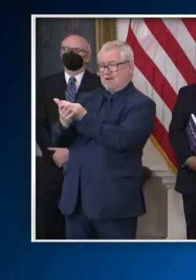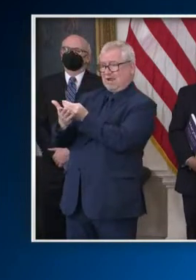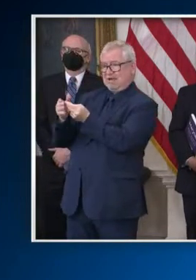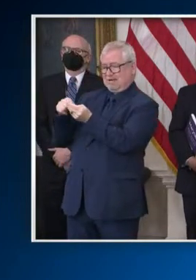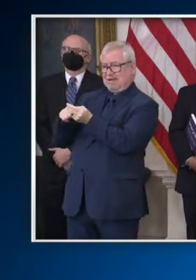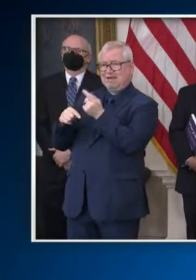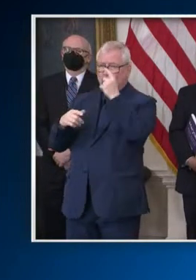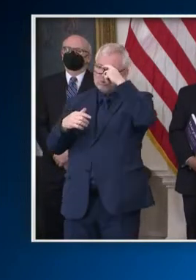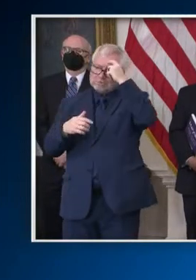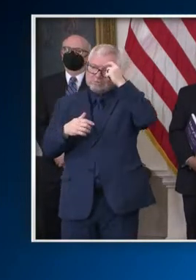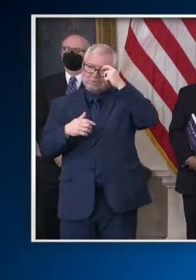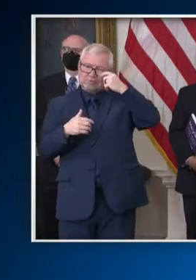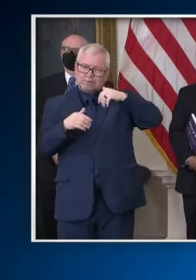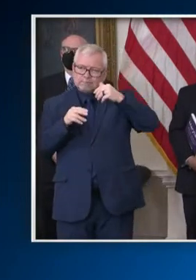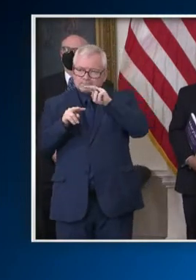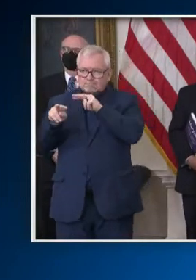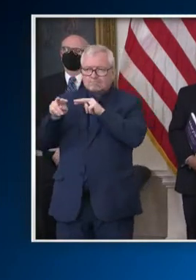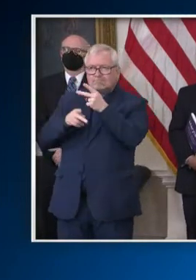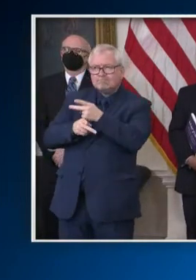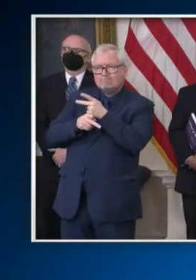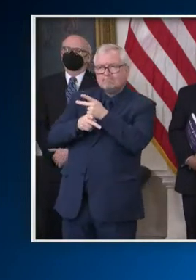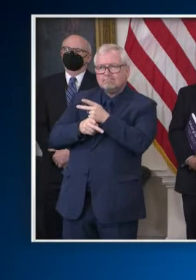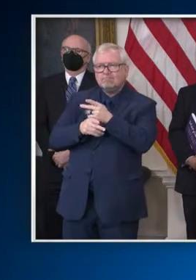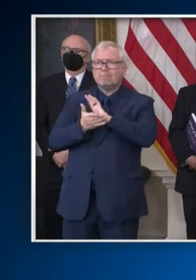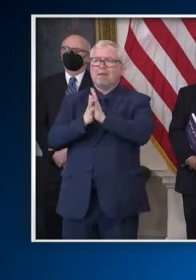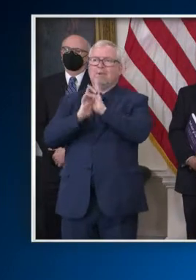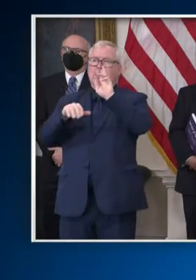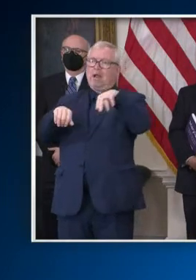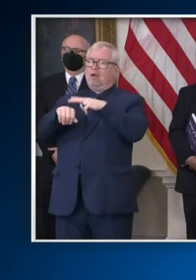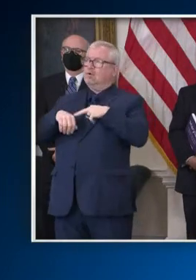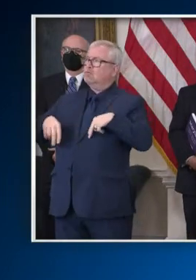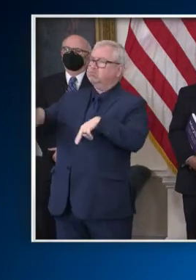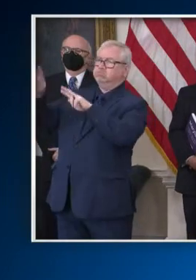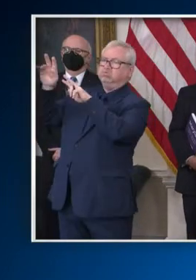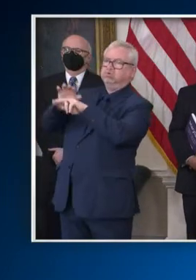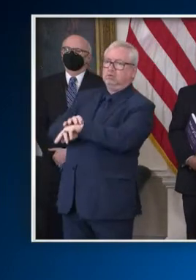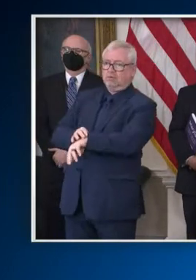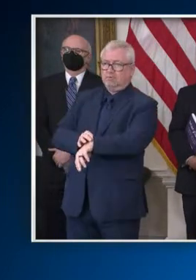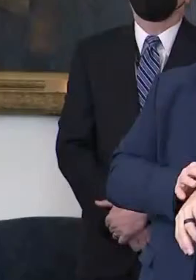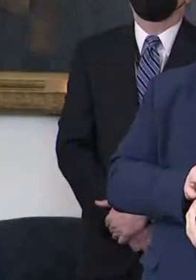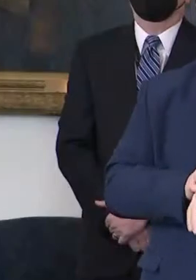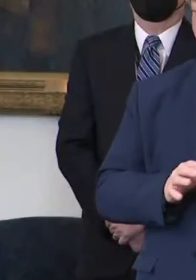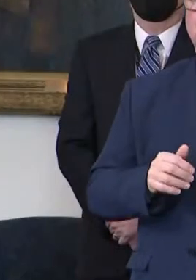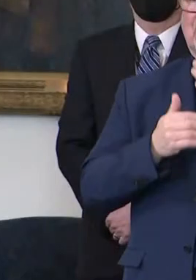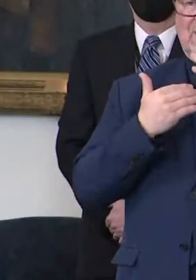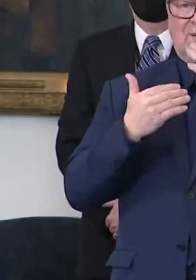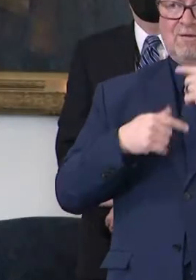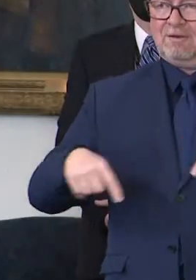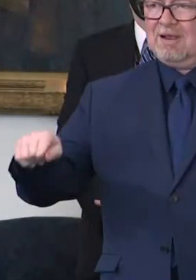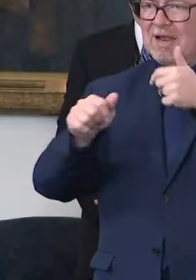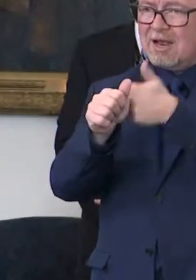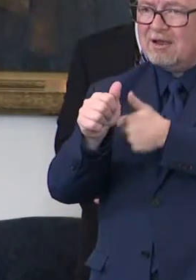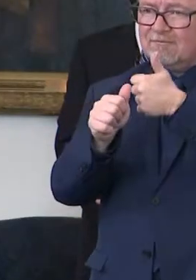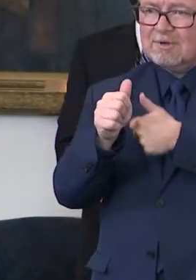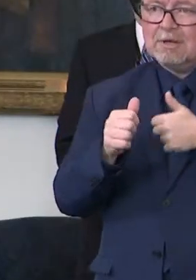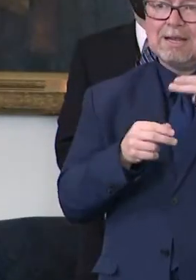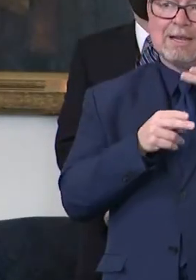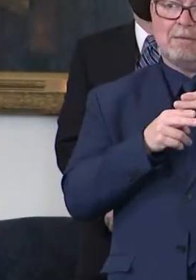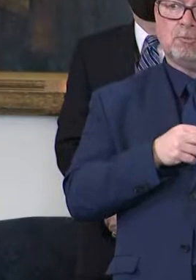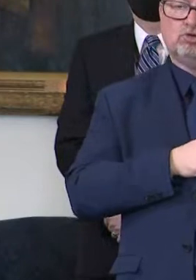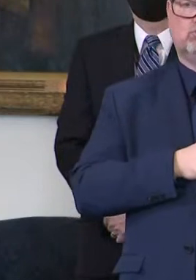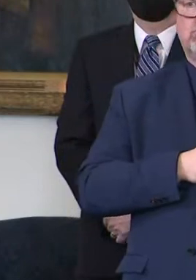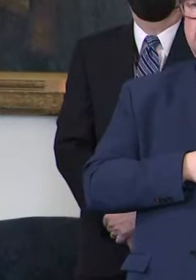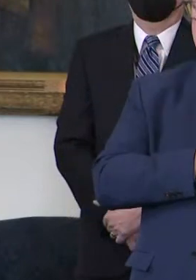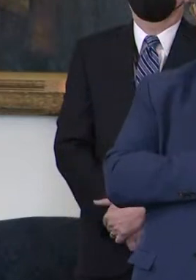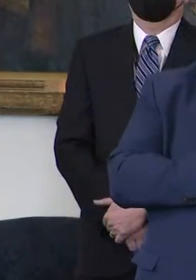And I'd like to single out one of those tireless public servants today. John Martin has served in state government for